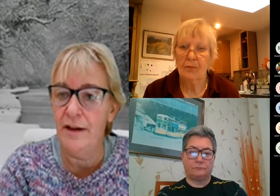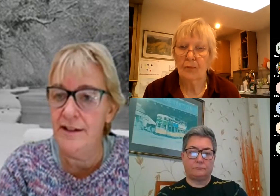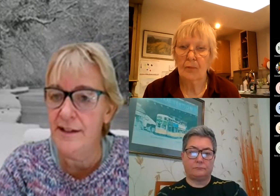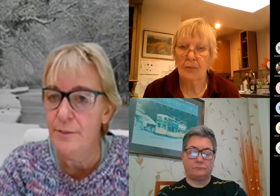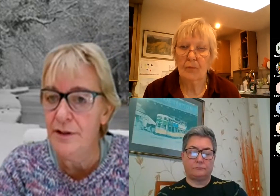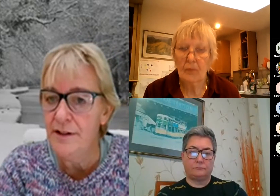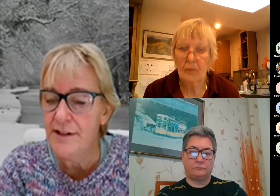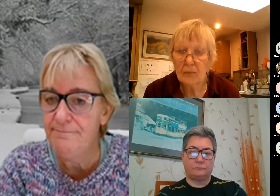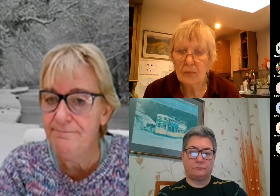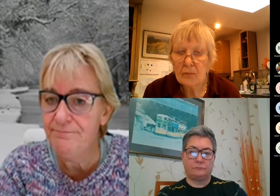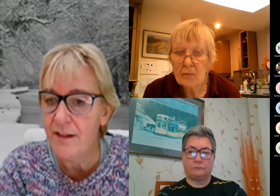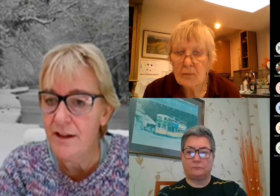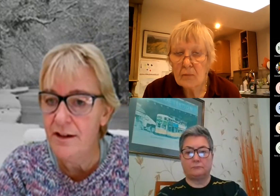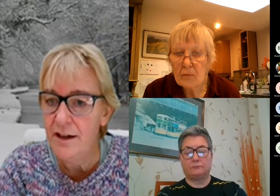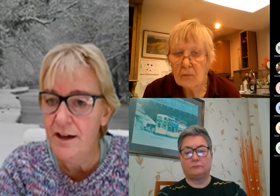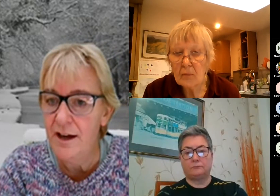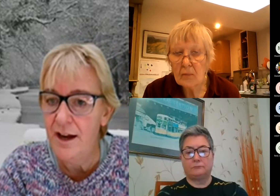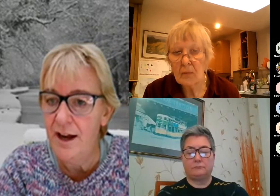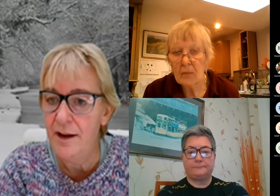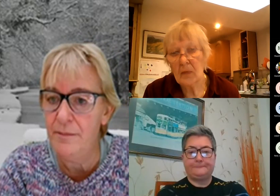So look at participants.